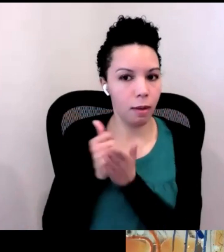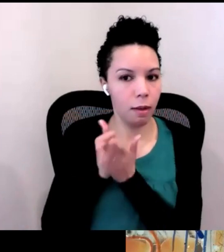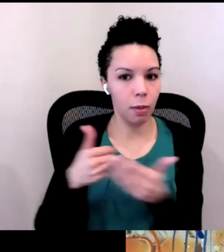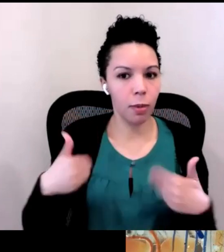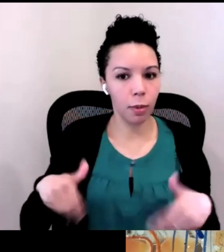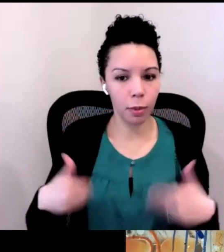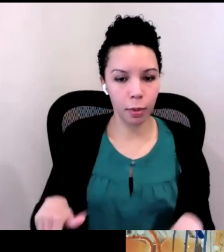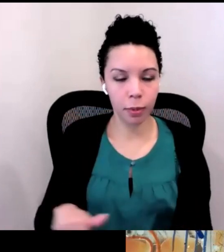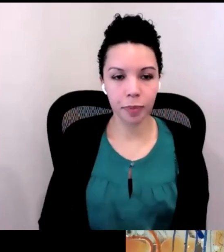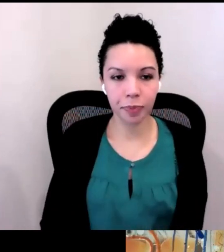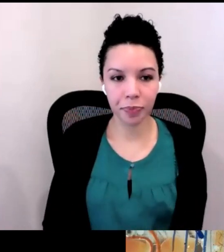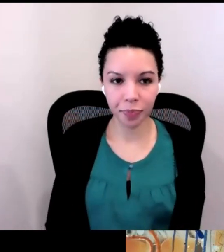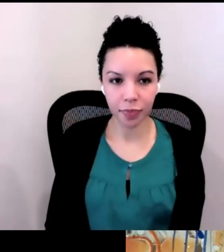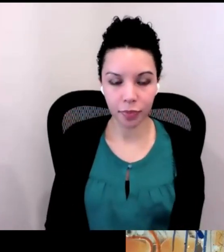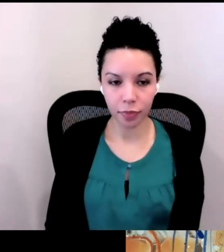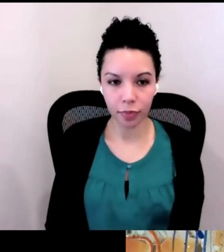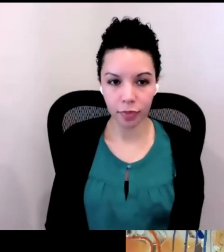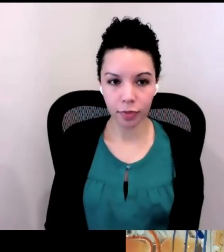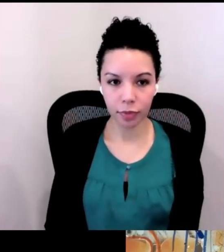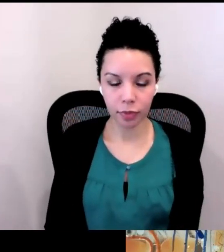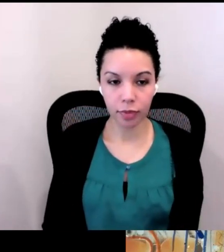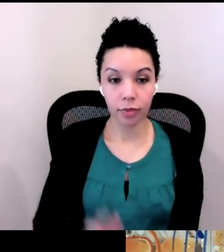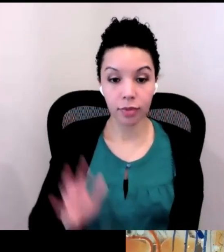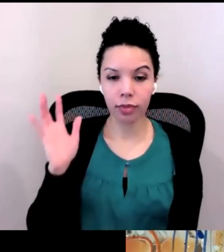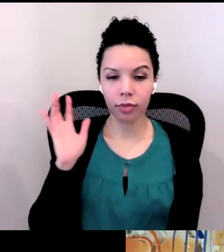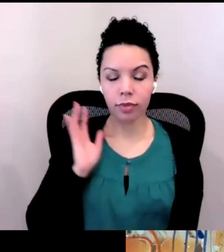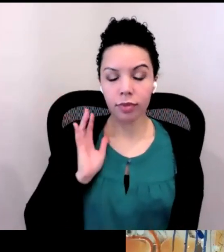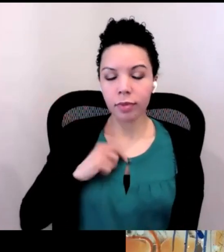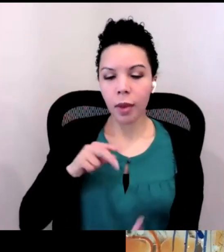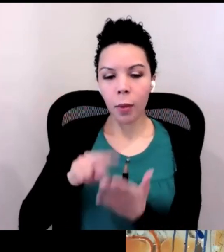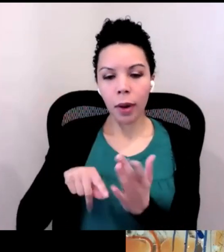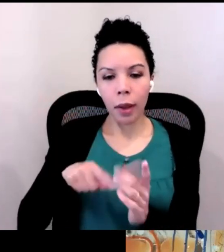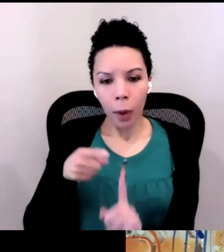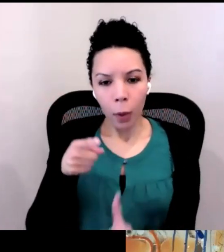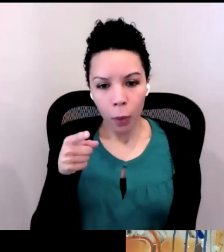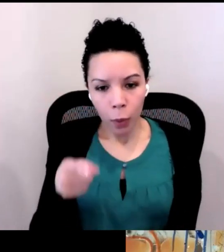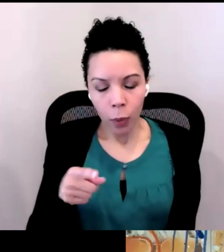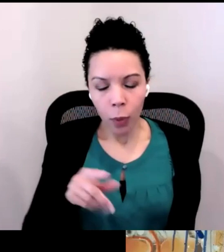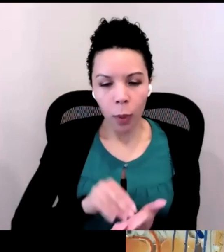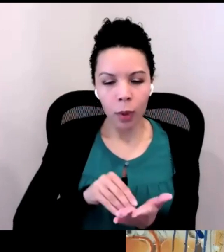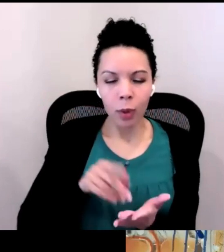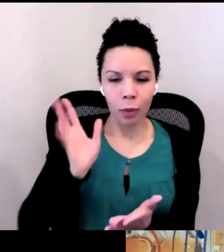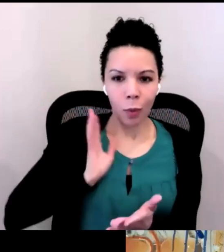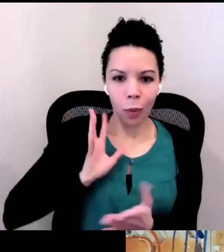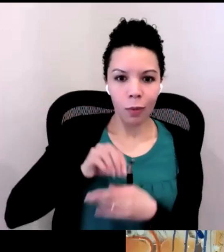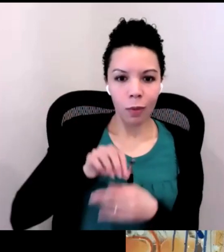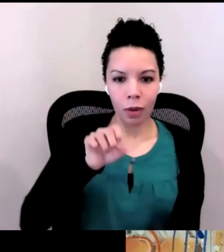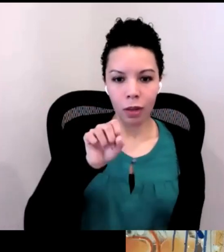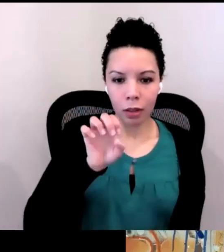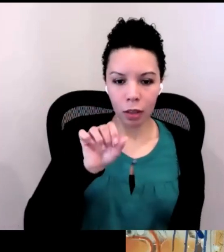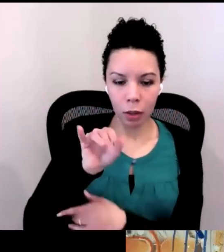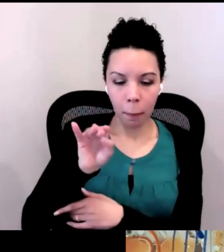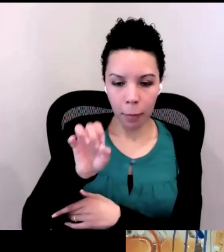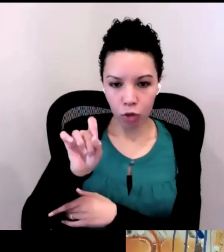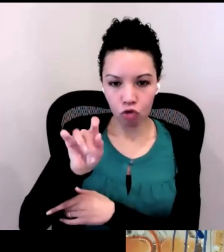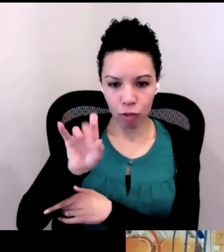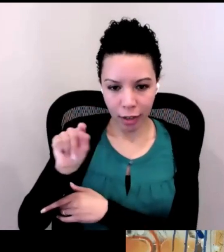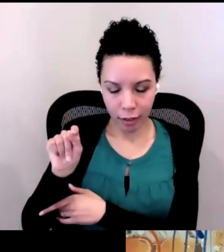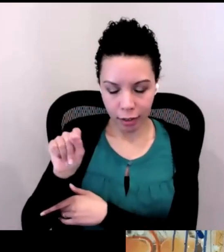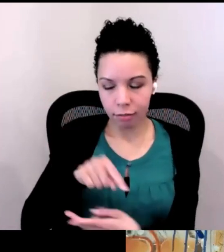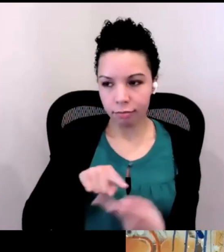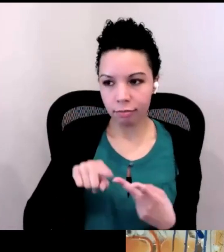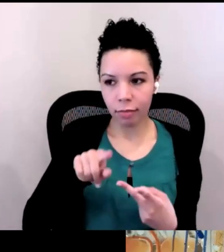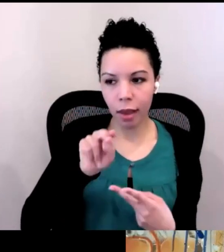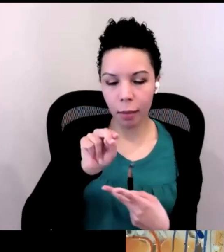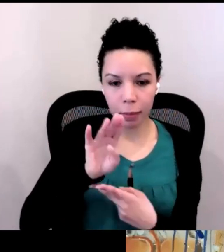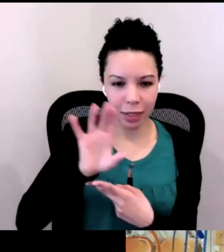back in your career. When I was reading about you and learning about you, Sesame Street and the NBC Olympics and all these interesting